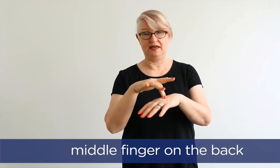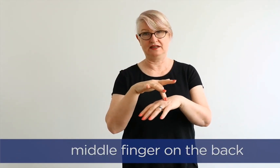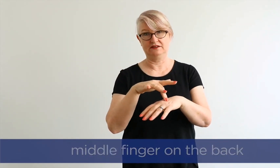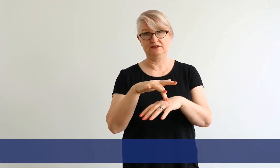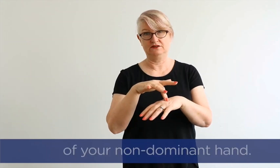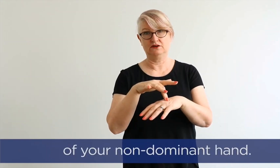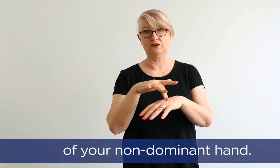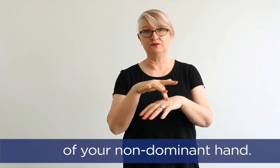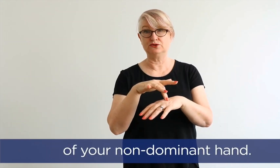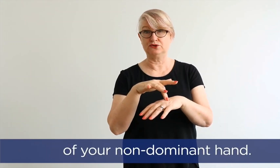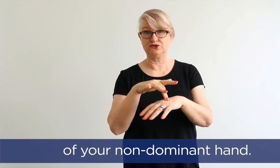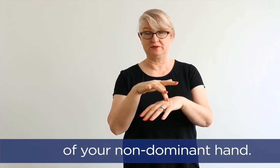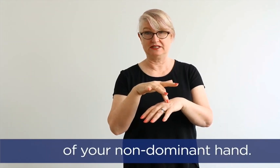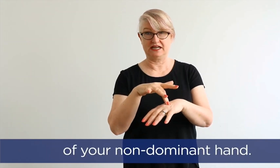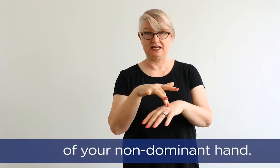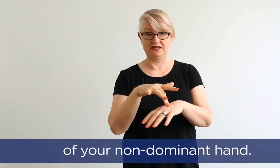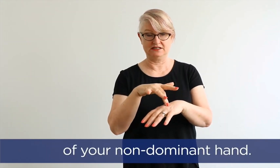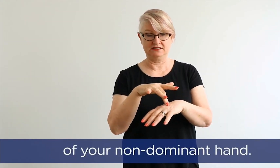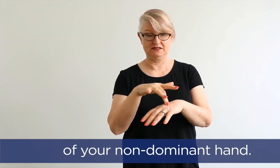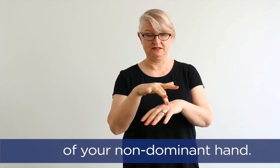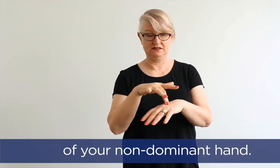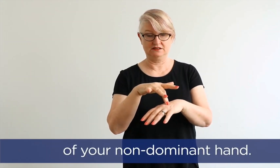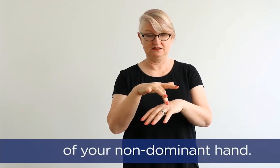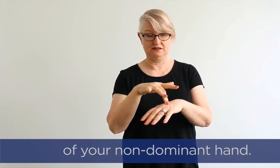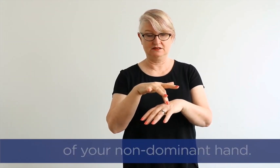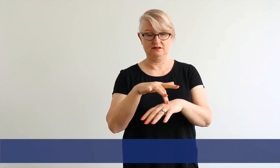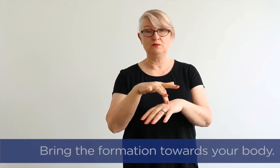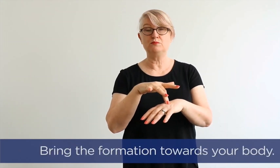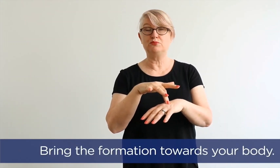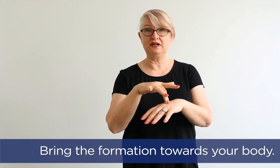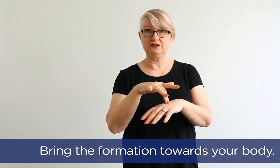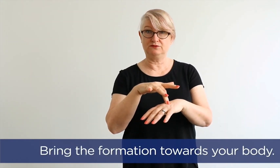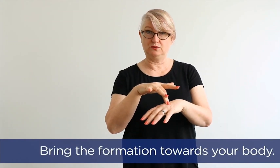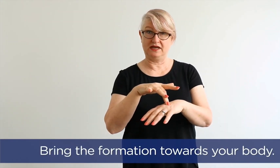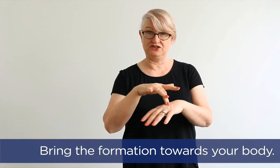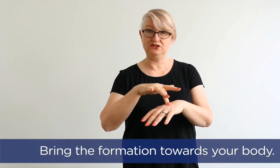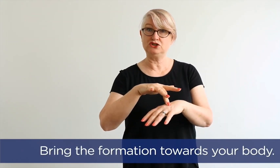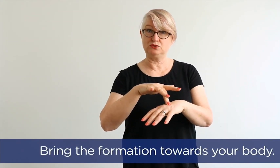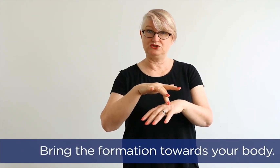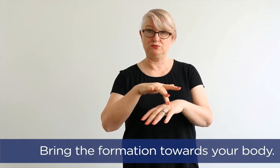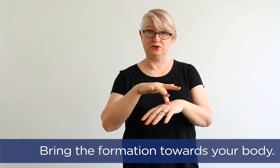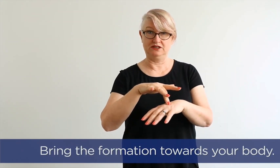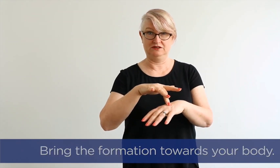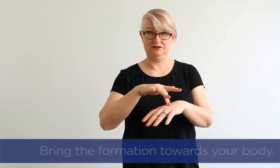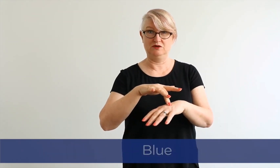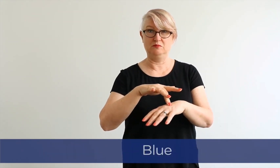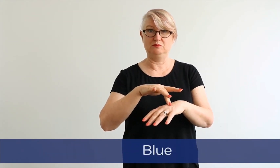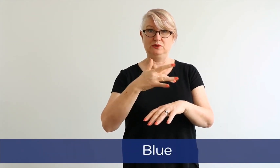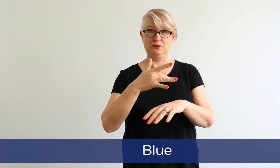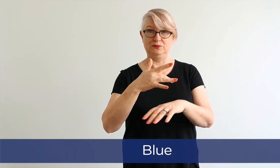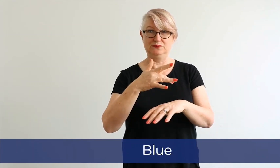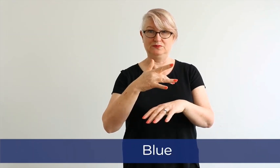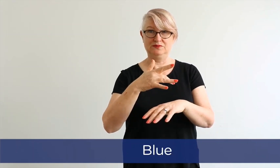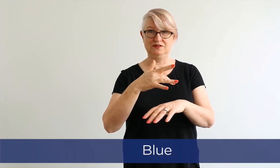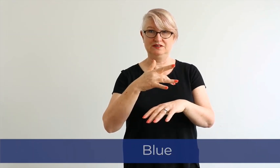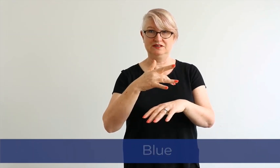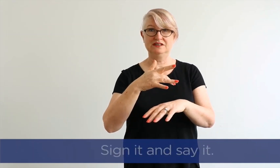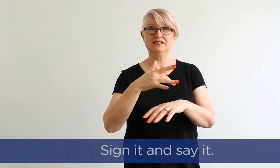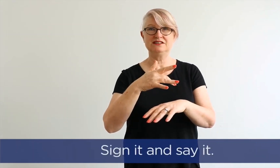back of your non-dominant hand. Bring the formation towards your body. Blue.